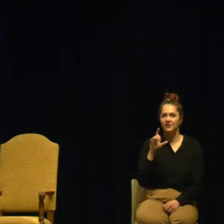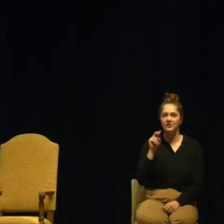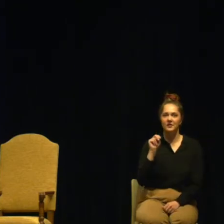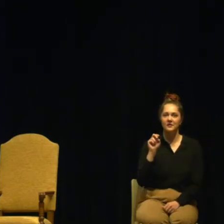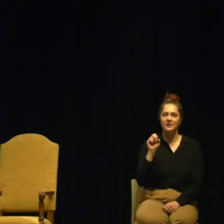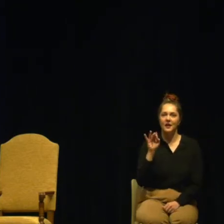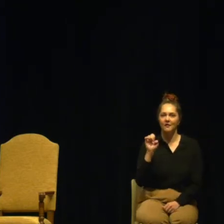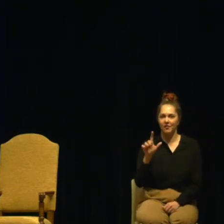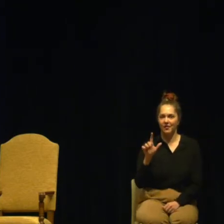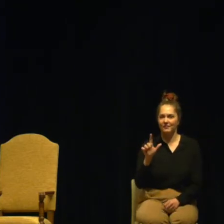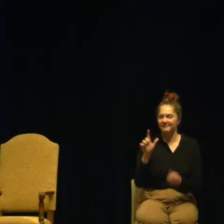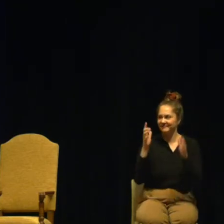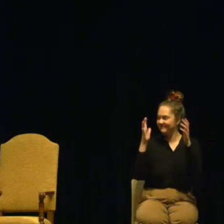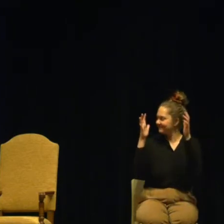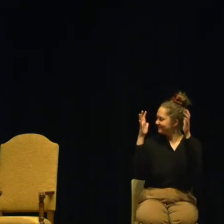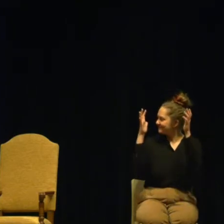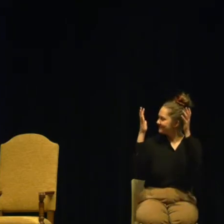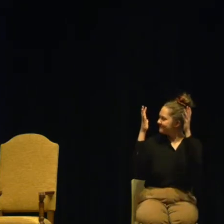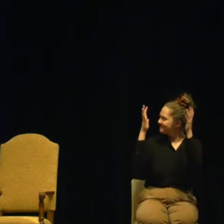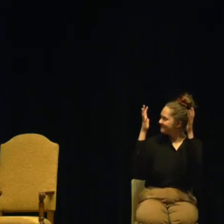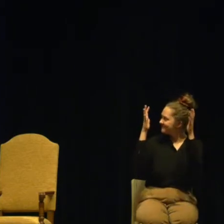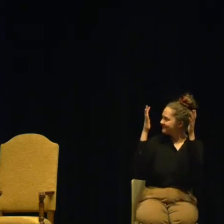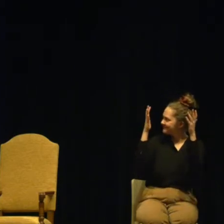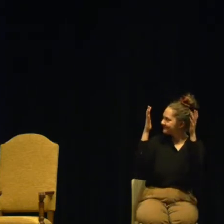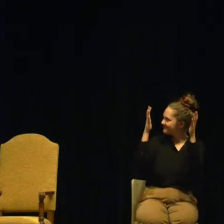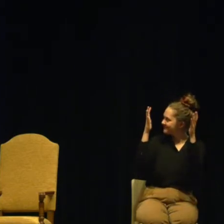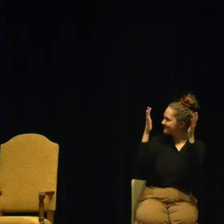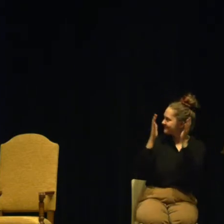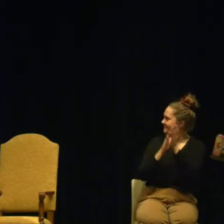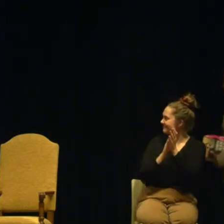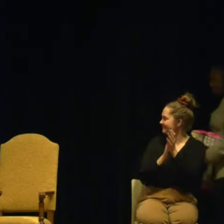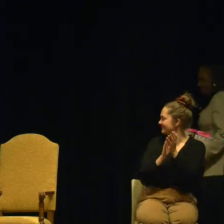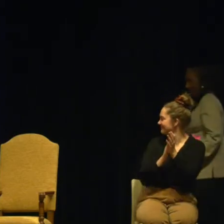Eiffel. That's right, give her a big round of applause.